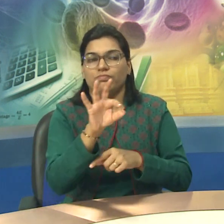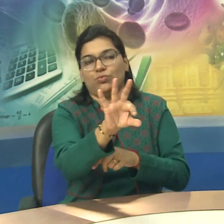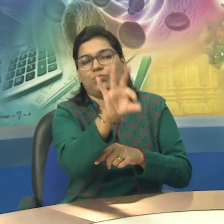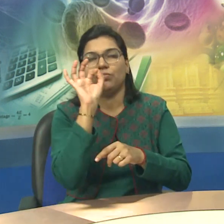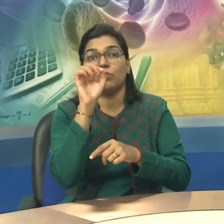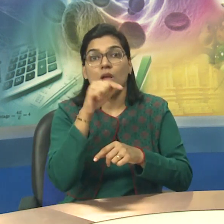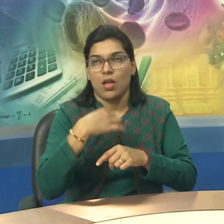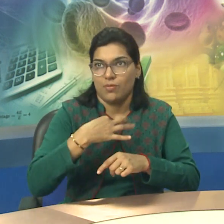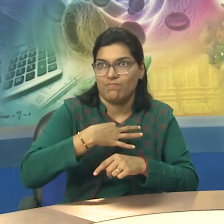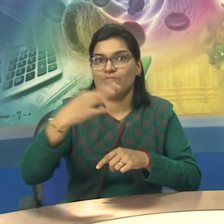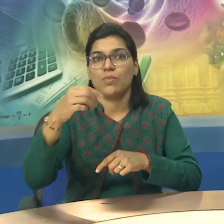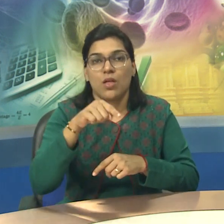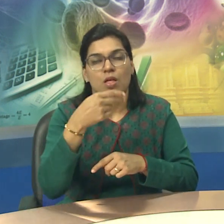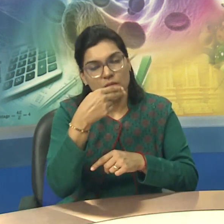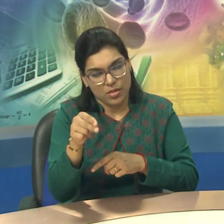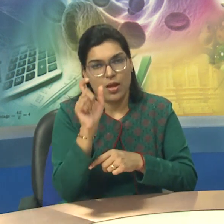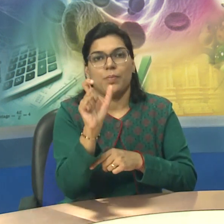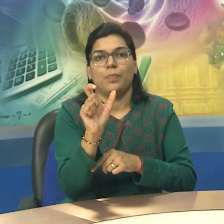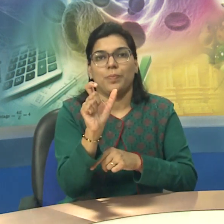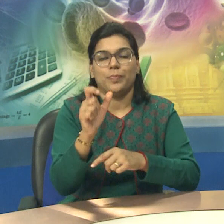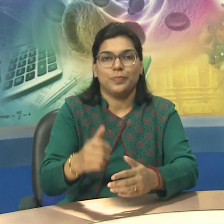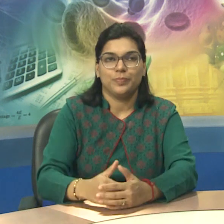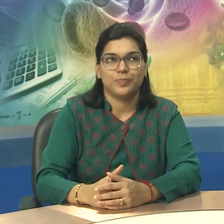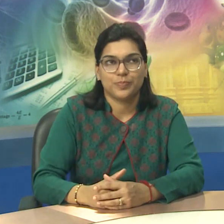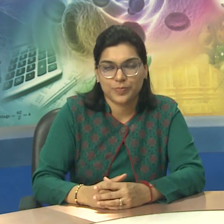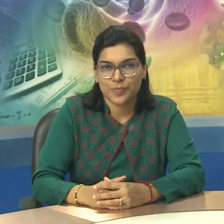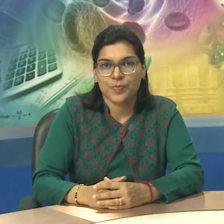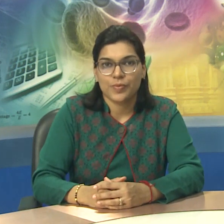Giving job to an expert or knowledgeable person.